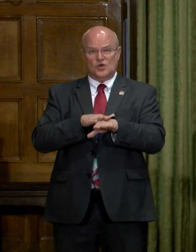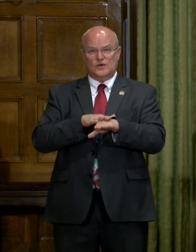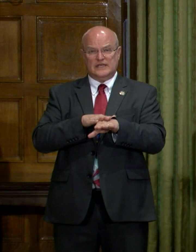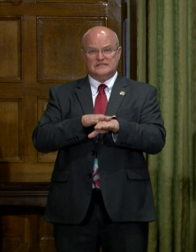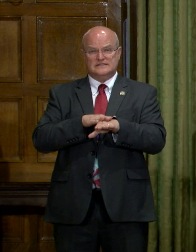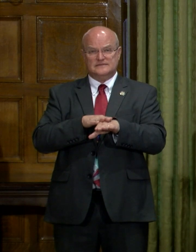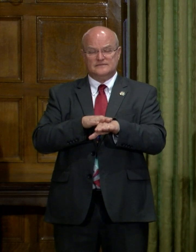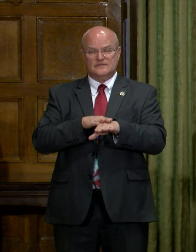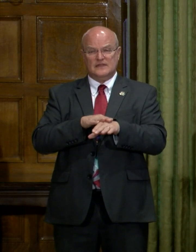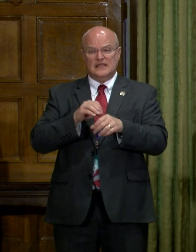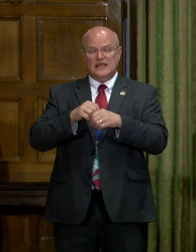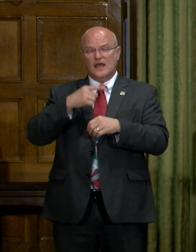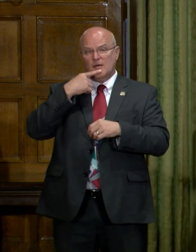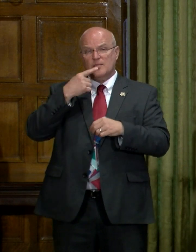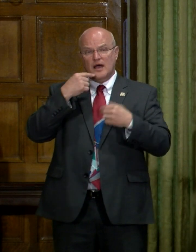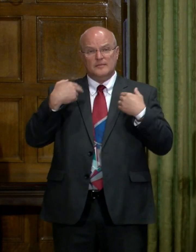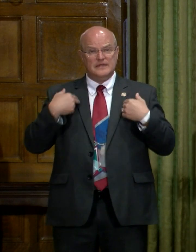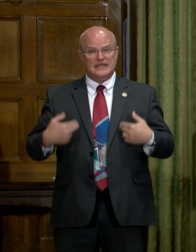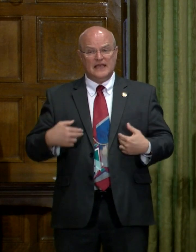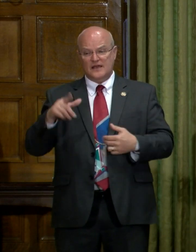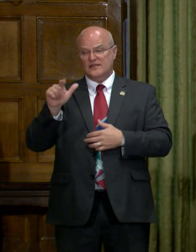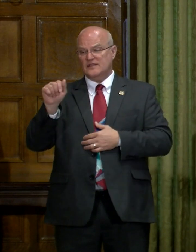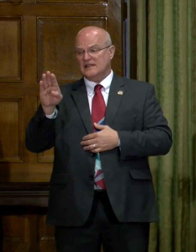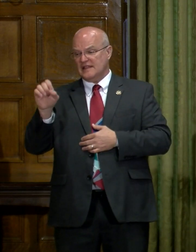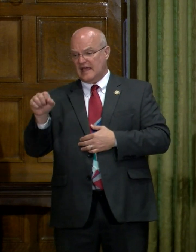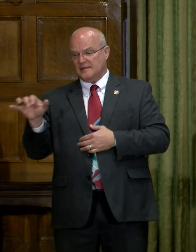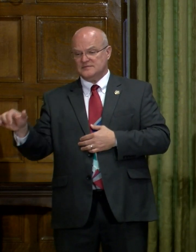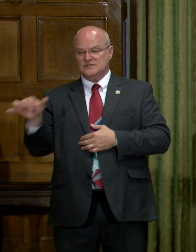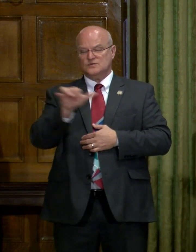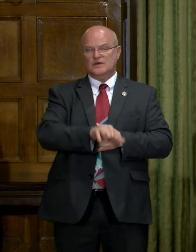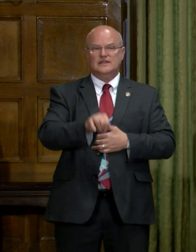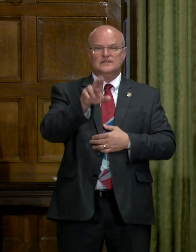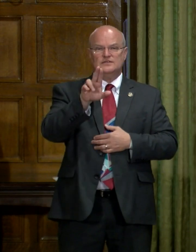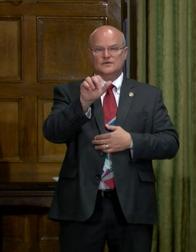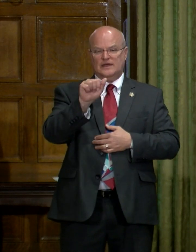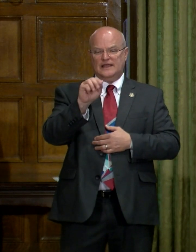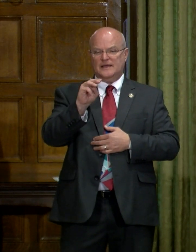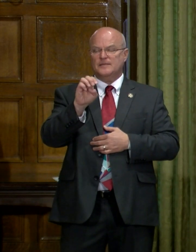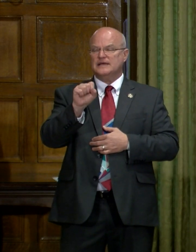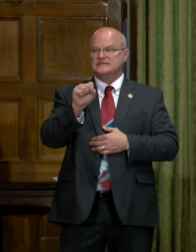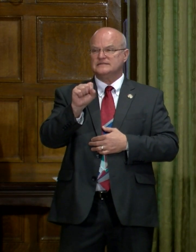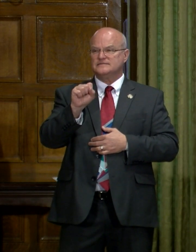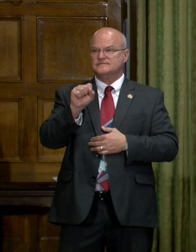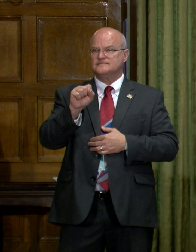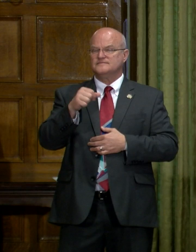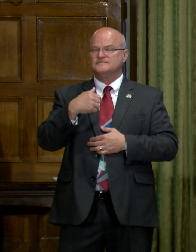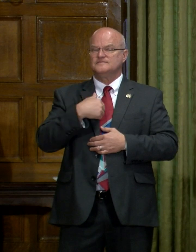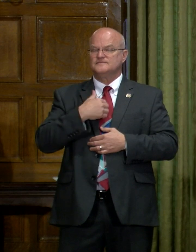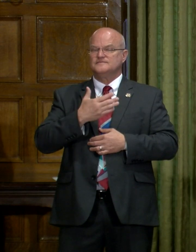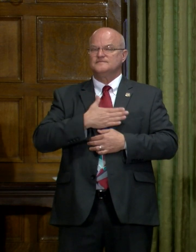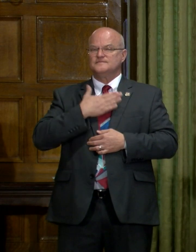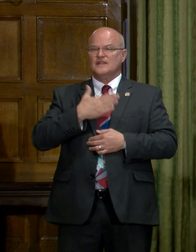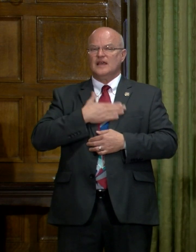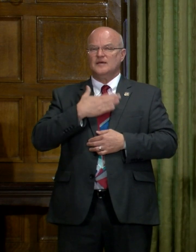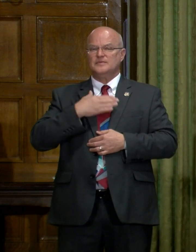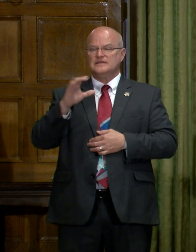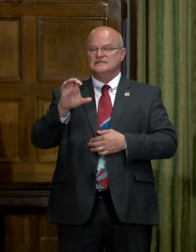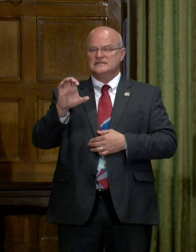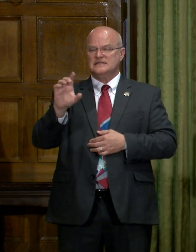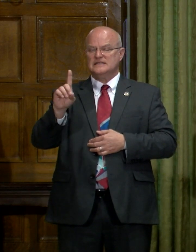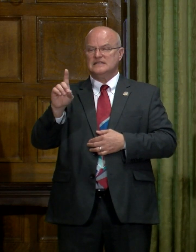us down in our public health laboratory as well as at UAMS. I was pleased that